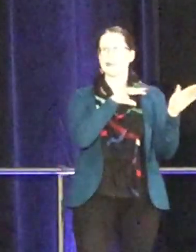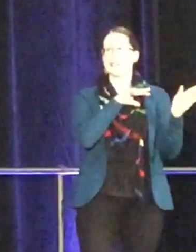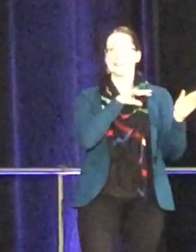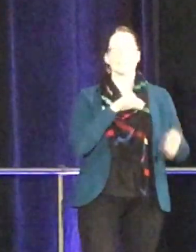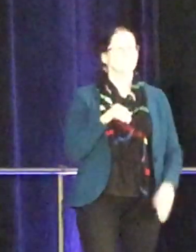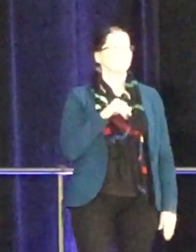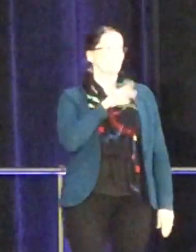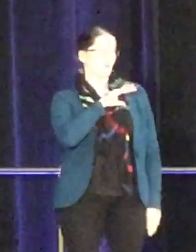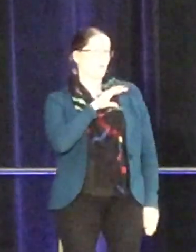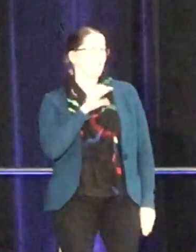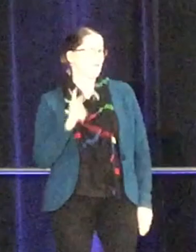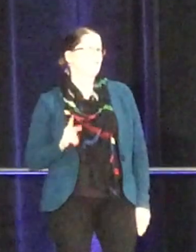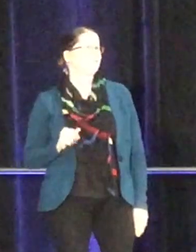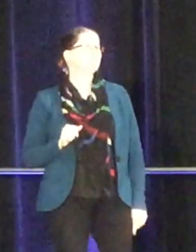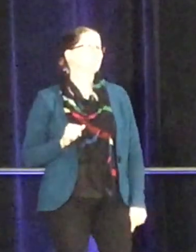Cool.